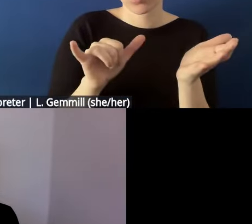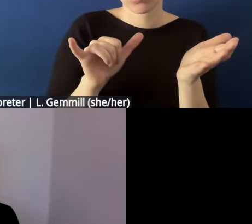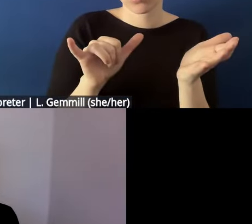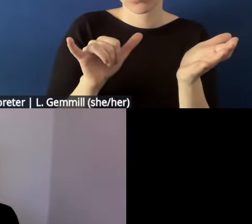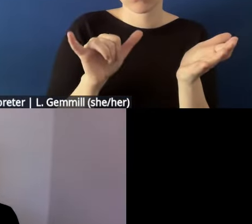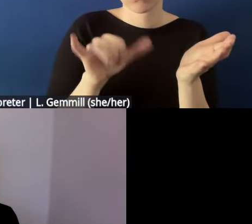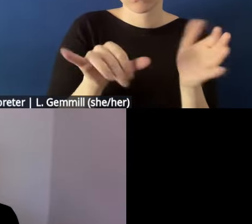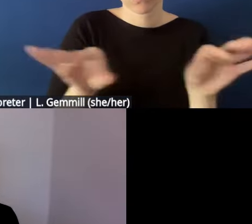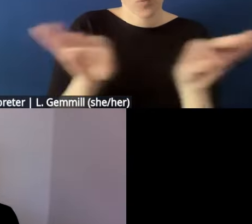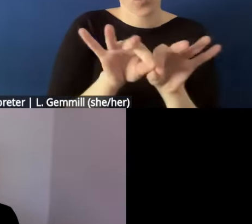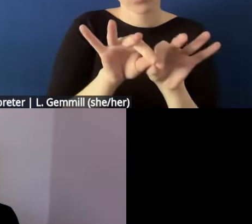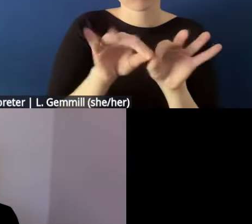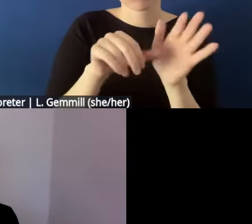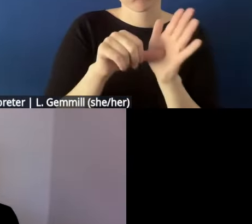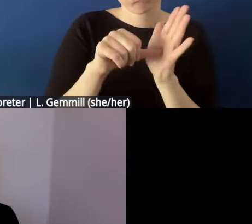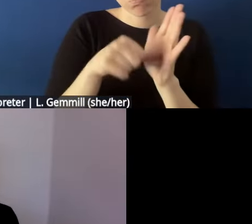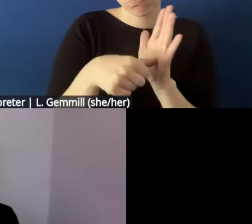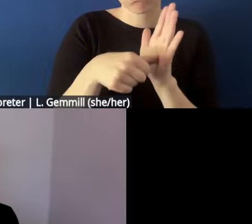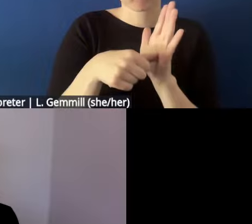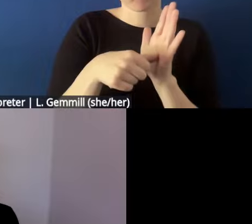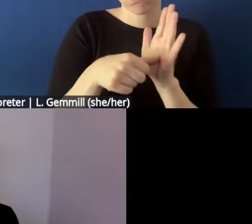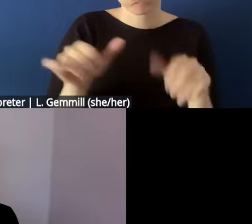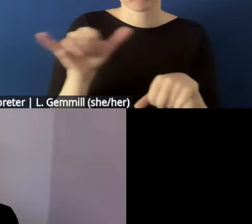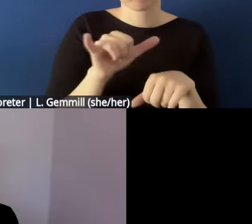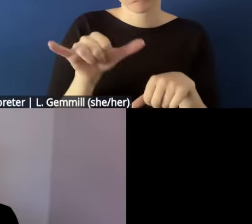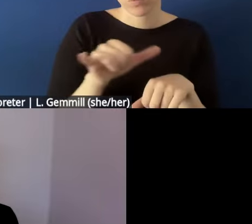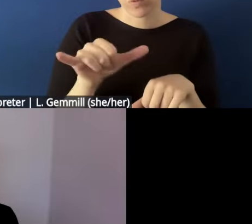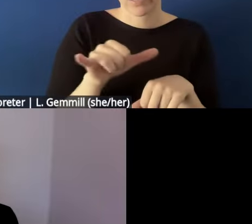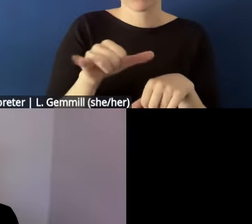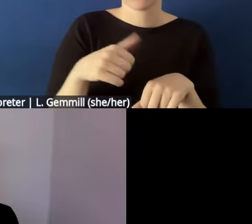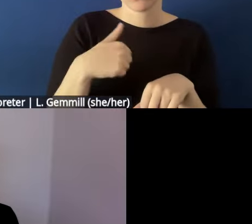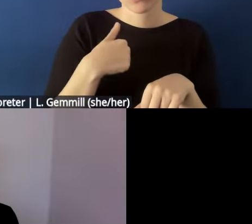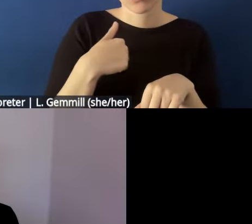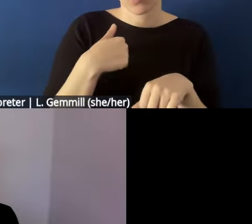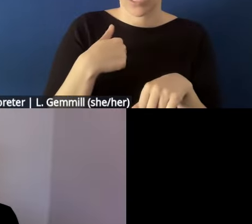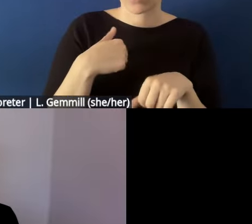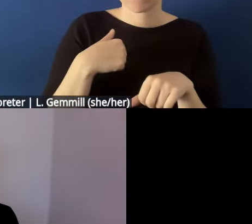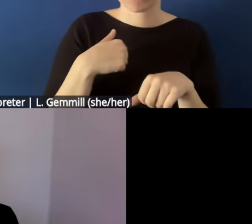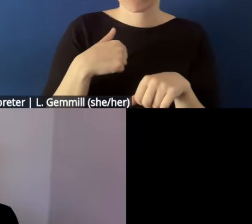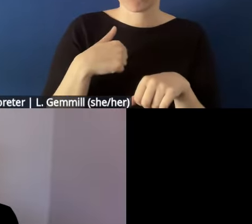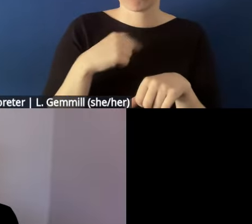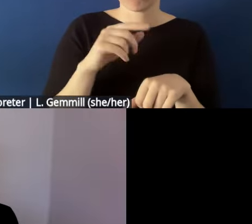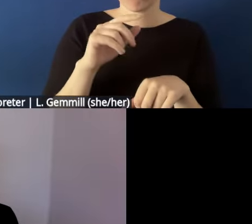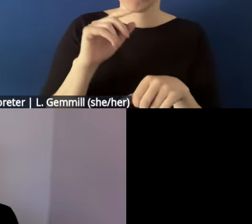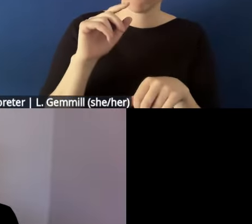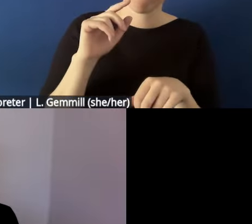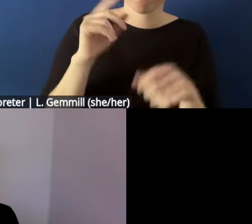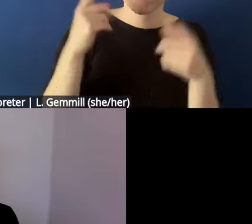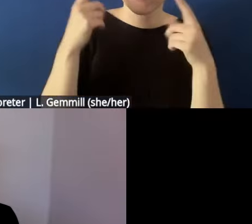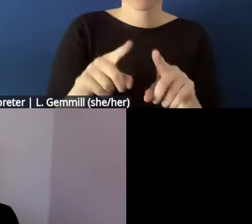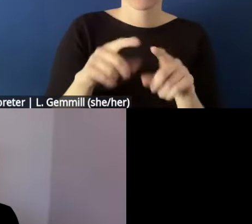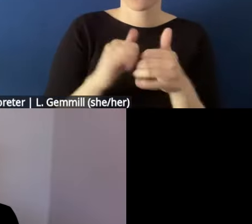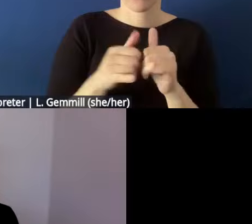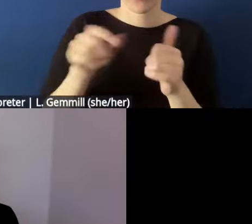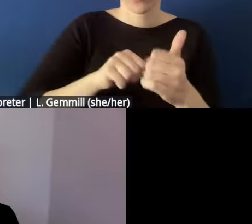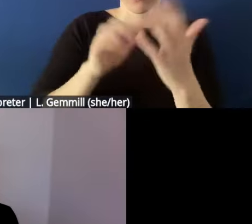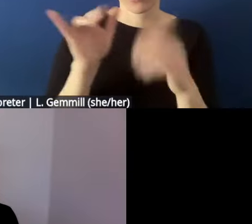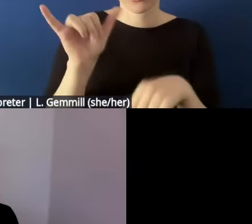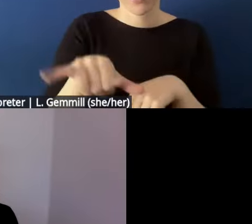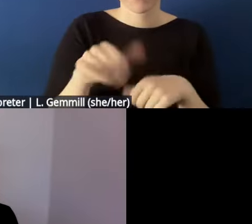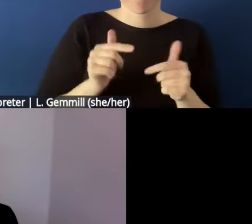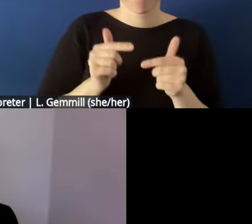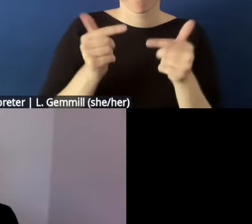extremely important as well. So I firmly agree with the way that you guys are approaching that.